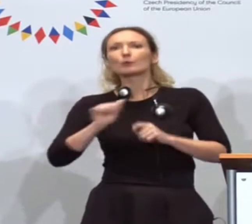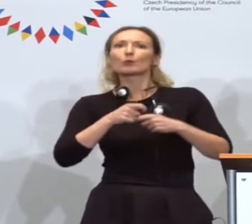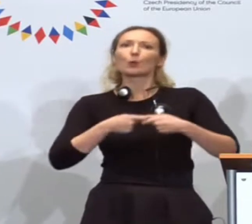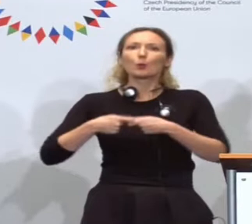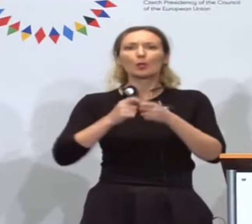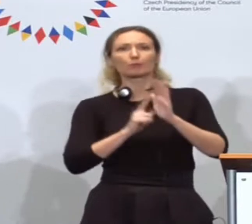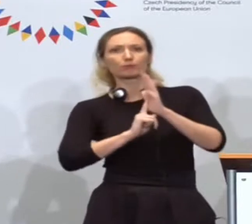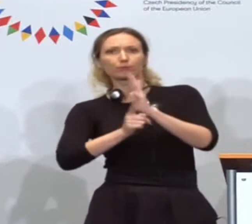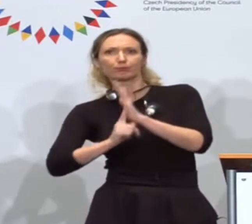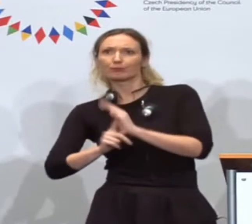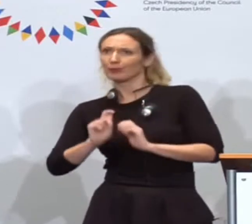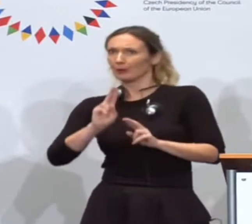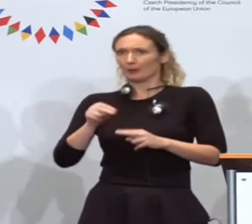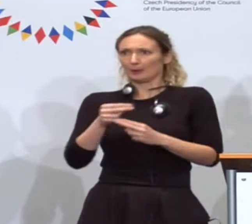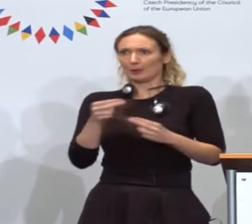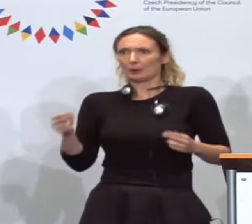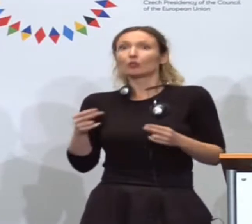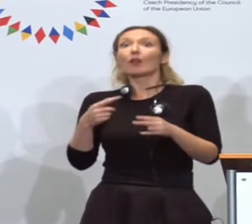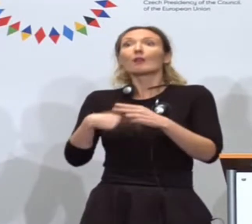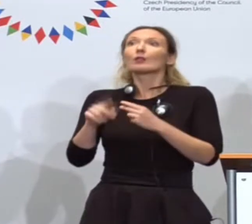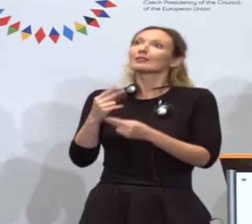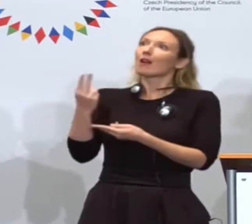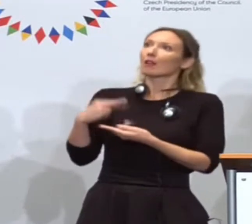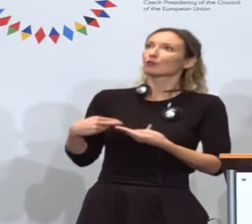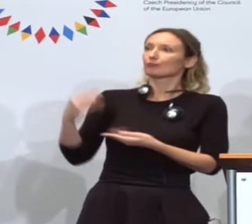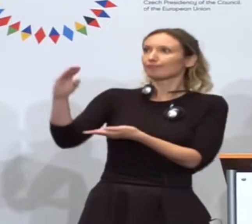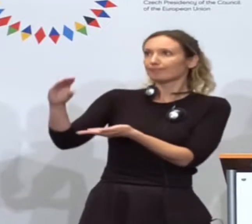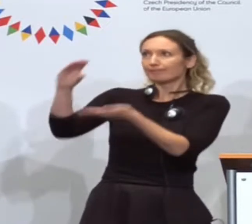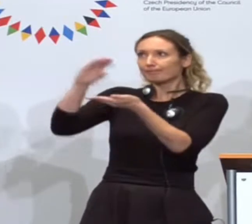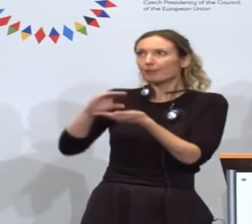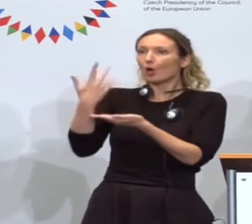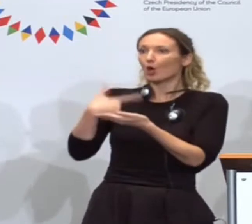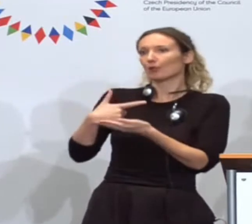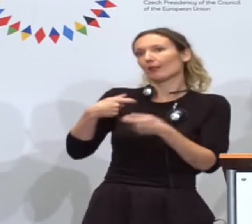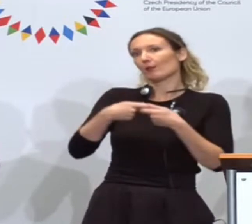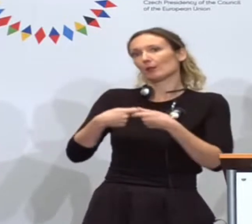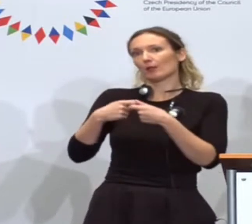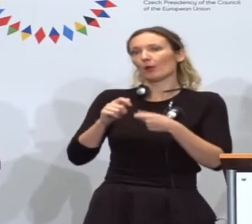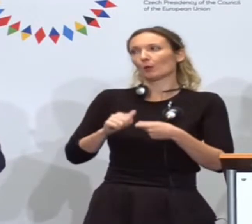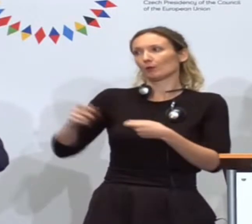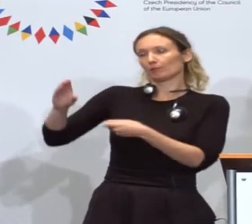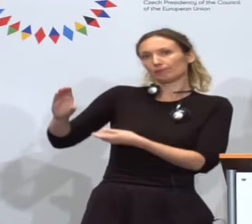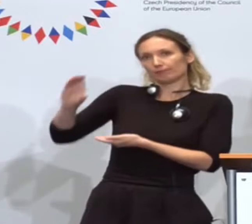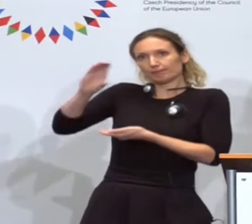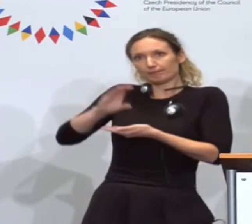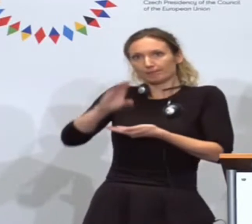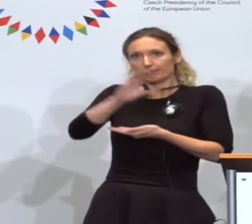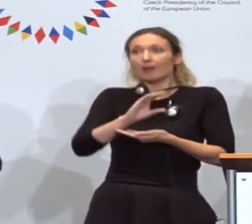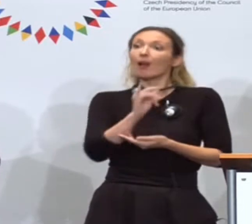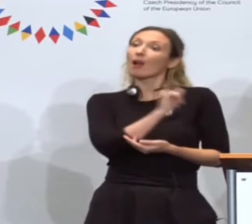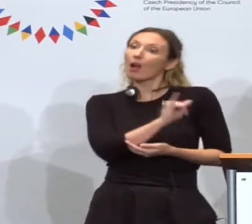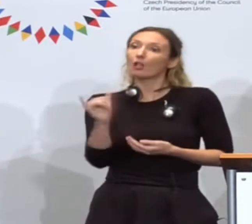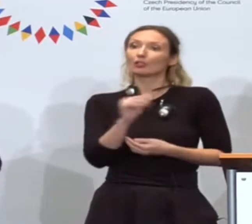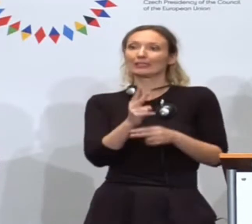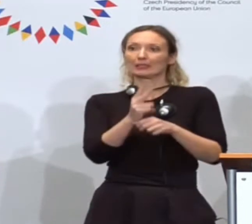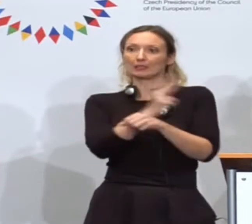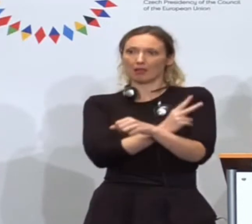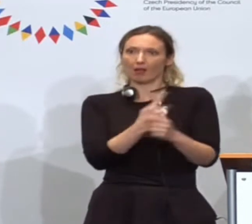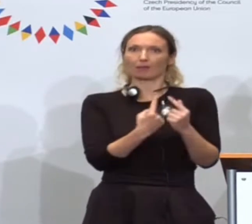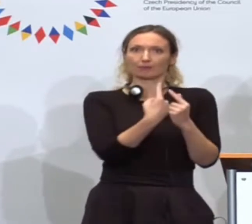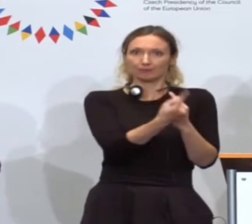with the use of European funding. Each member state sovereignty, using